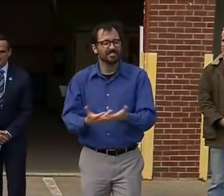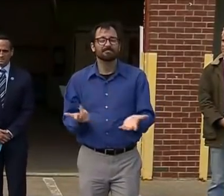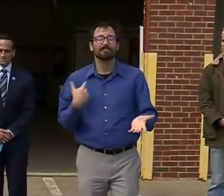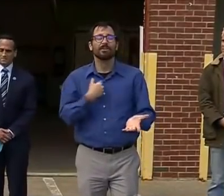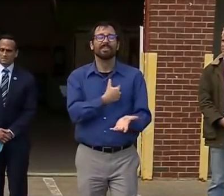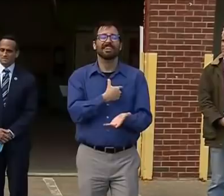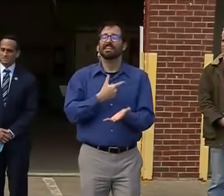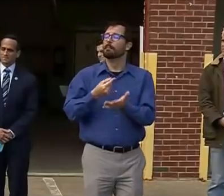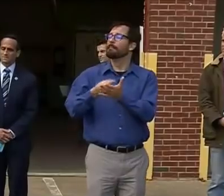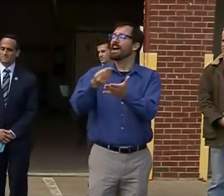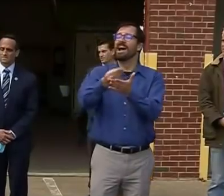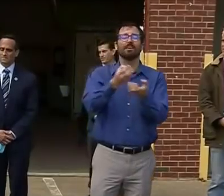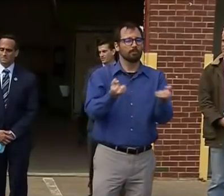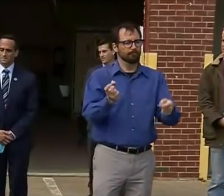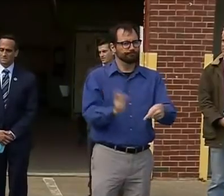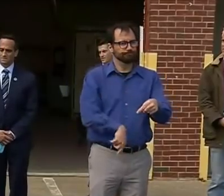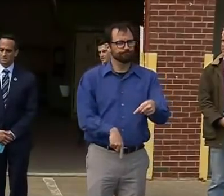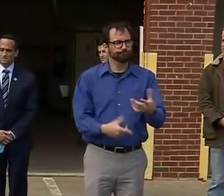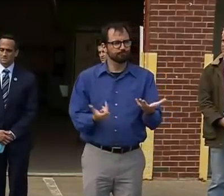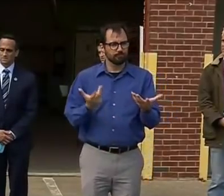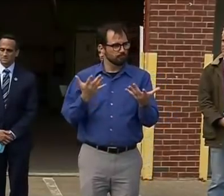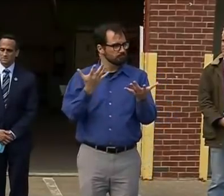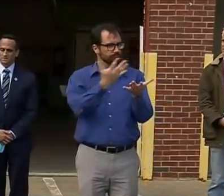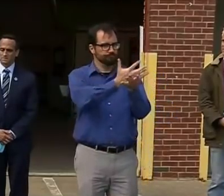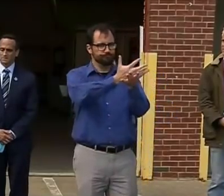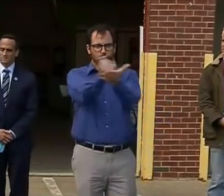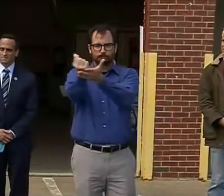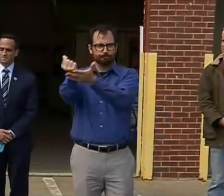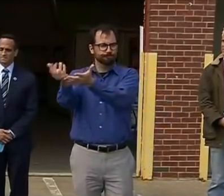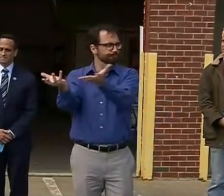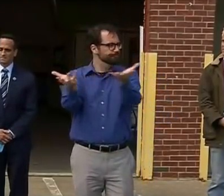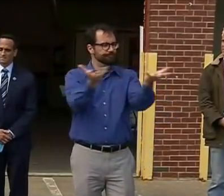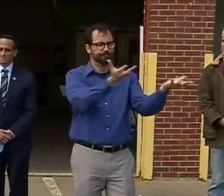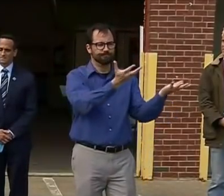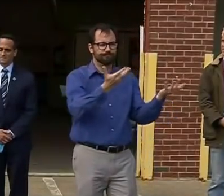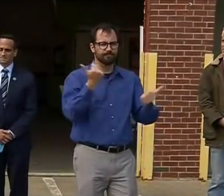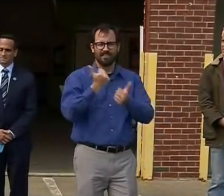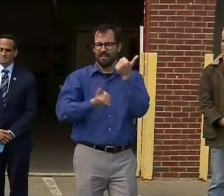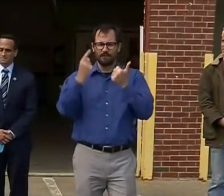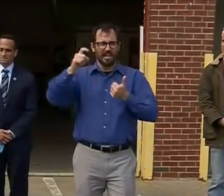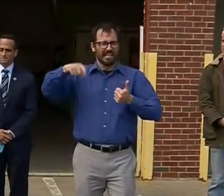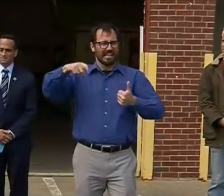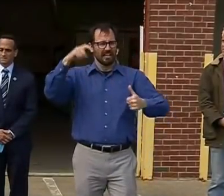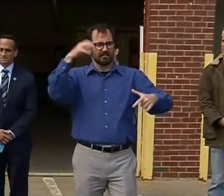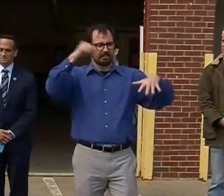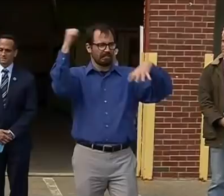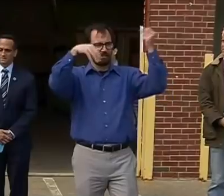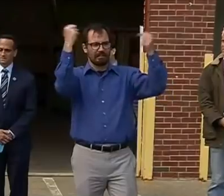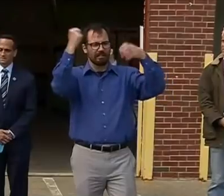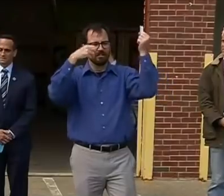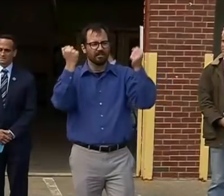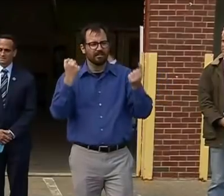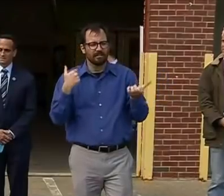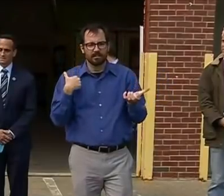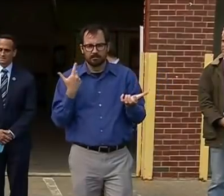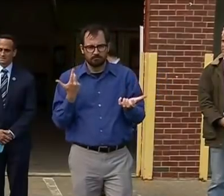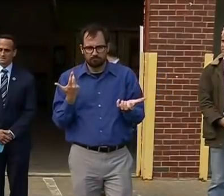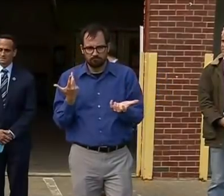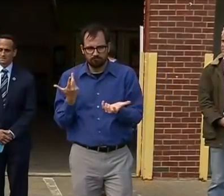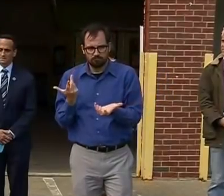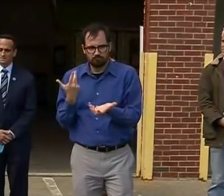so really, even beyond cost, it's just access to the N95s, and to have an opportunity